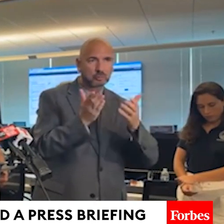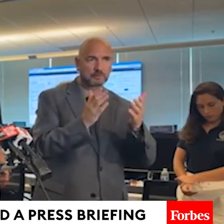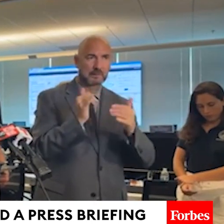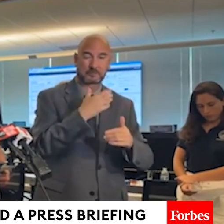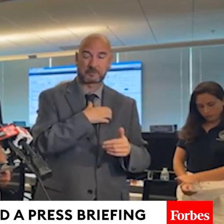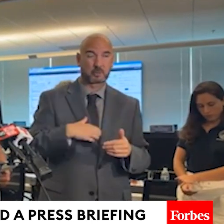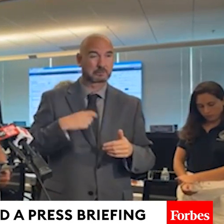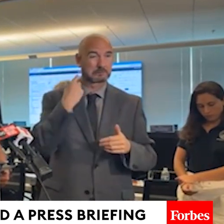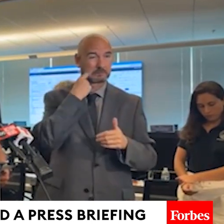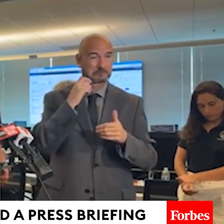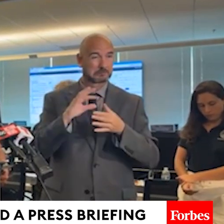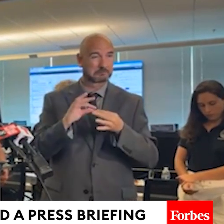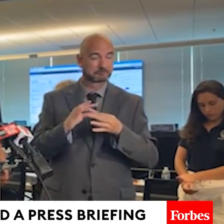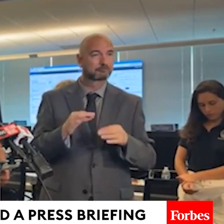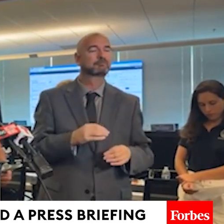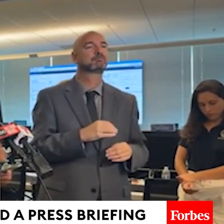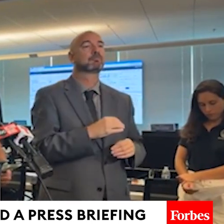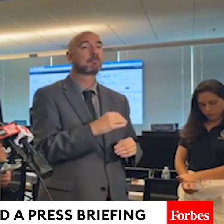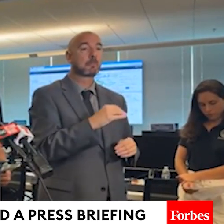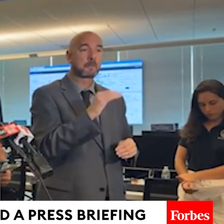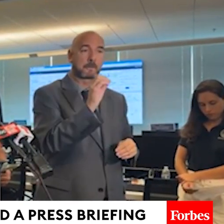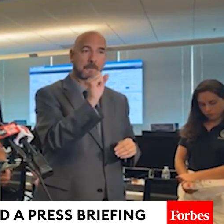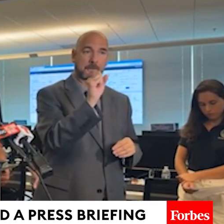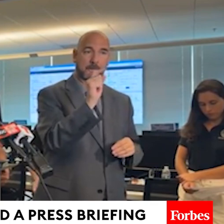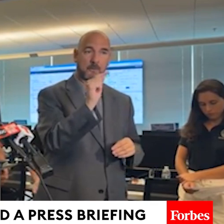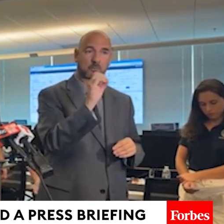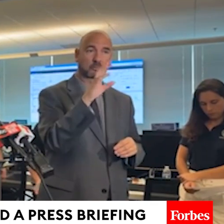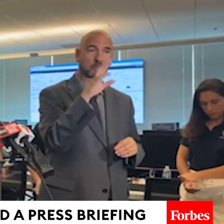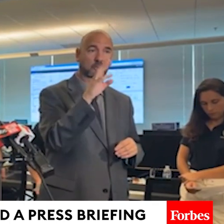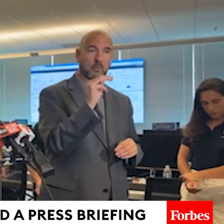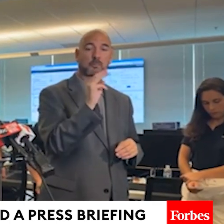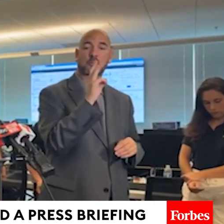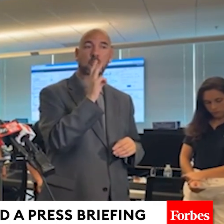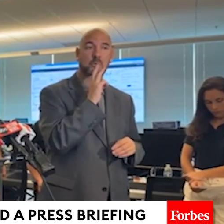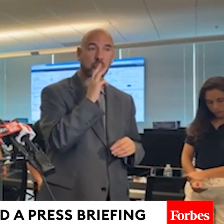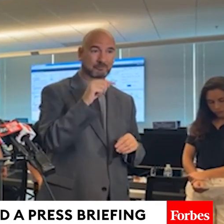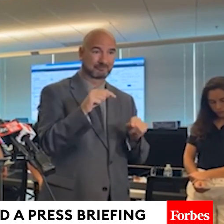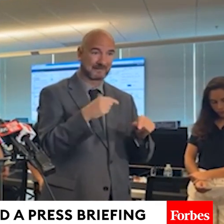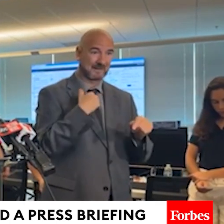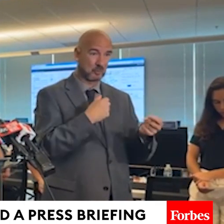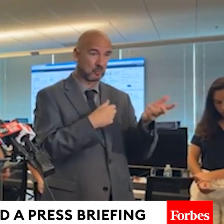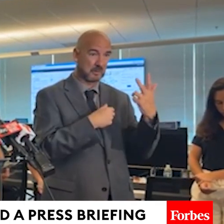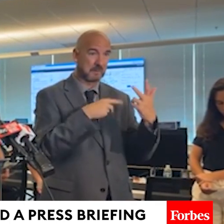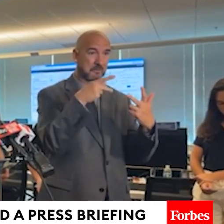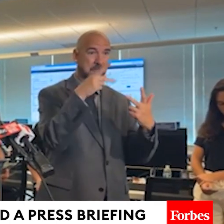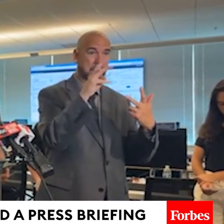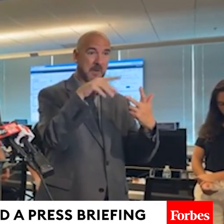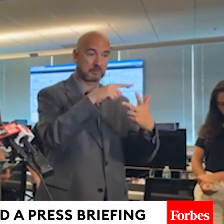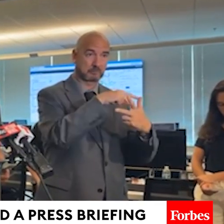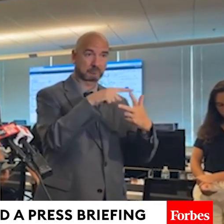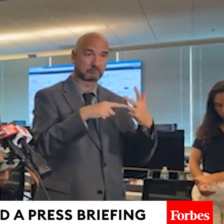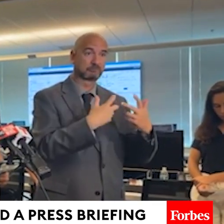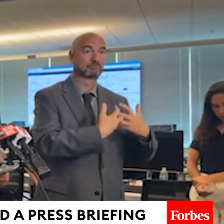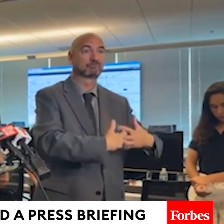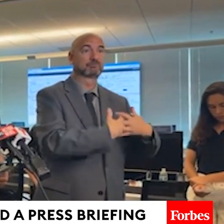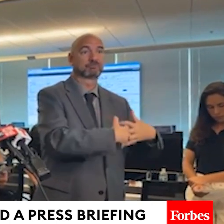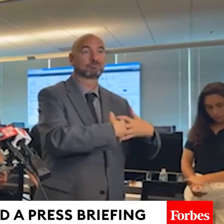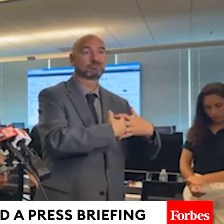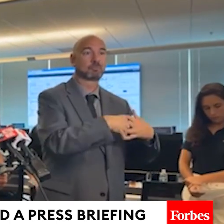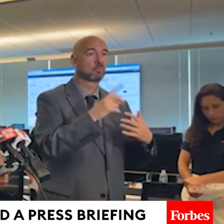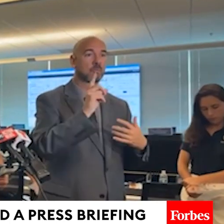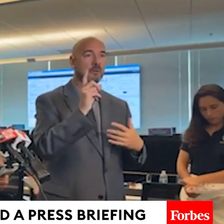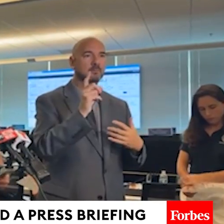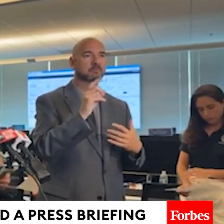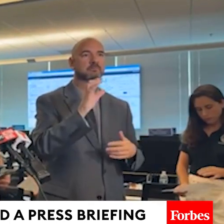the stormwater front, we have 3 pumps actively pumping this morning at Curiosity Creek. That